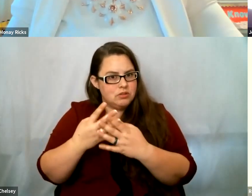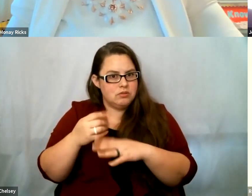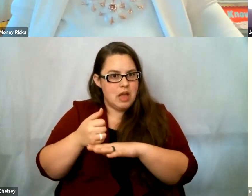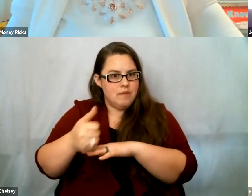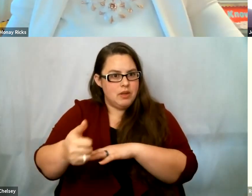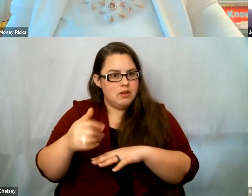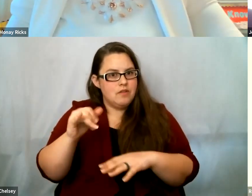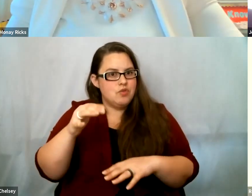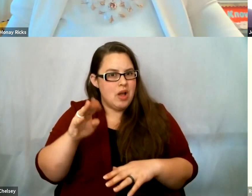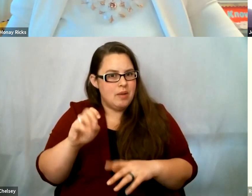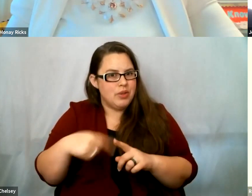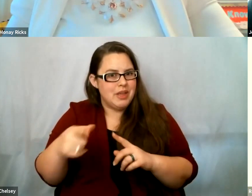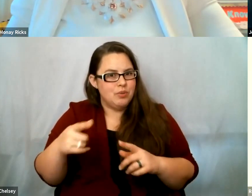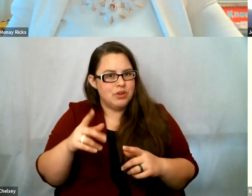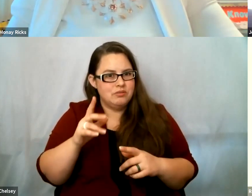a juvenile.